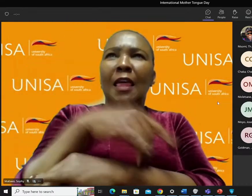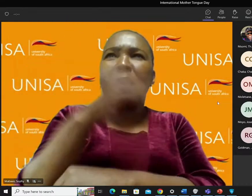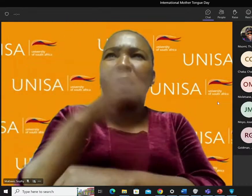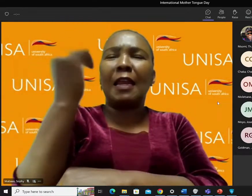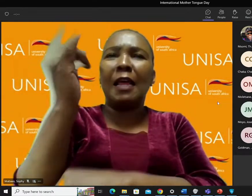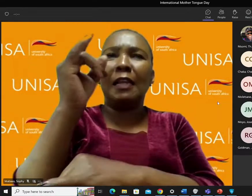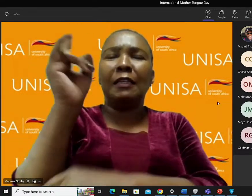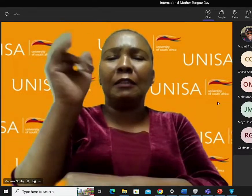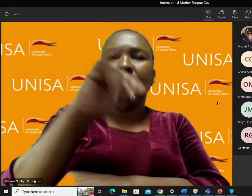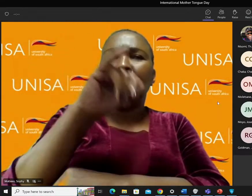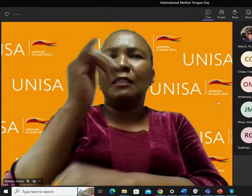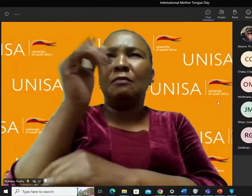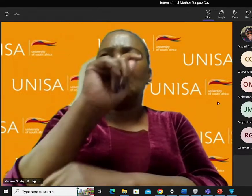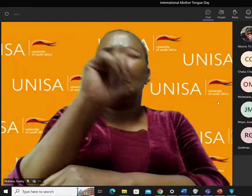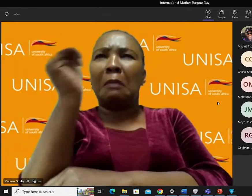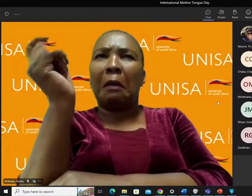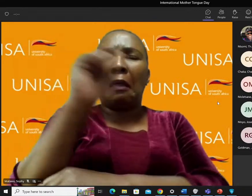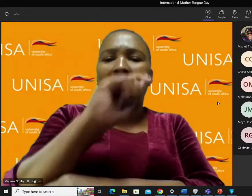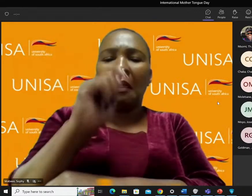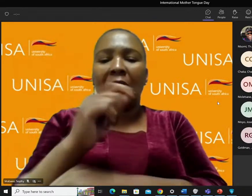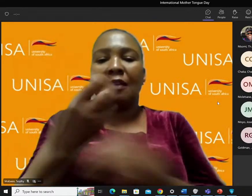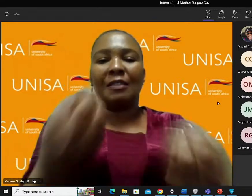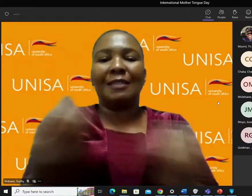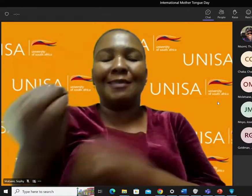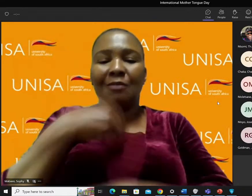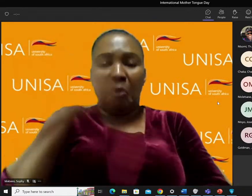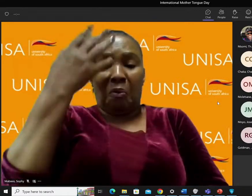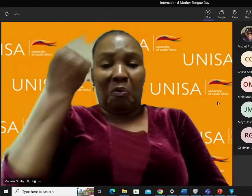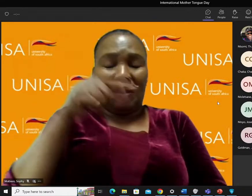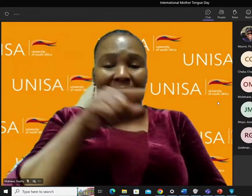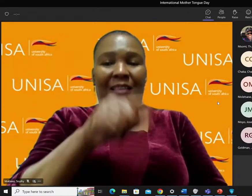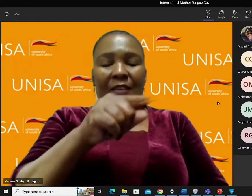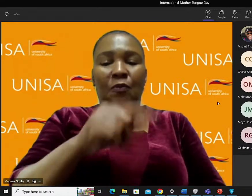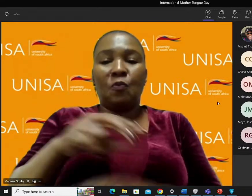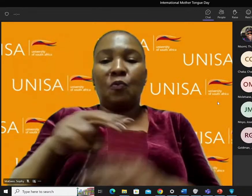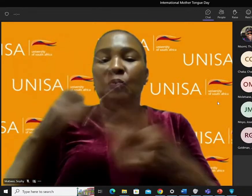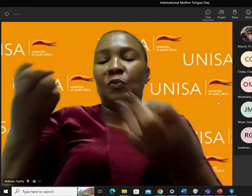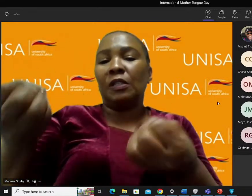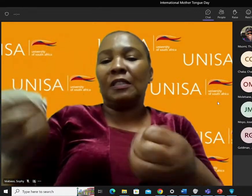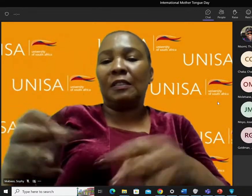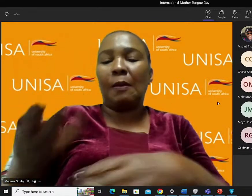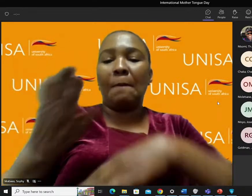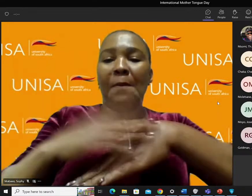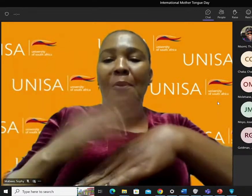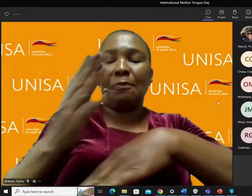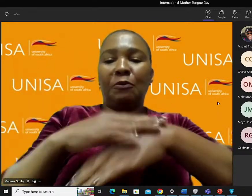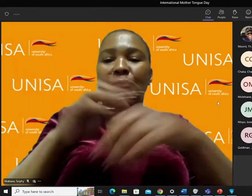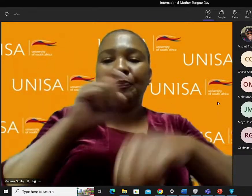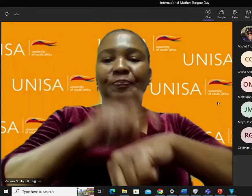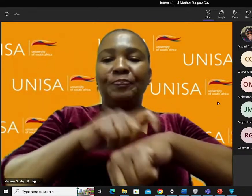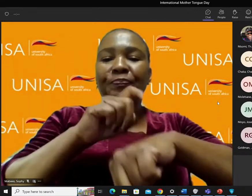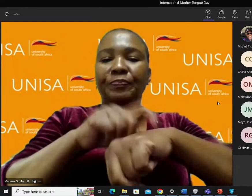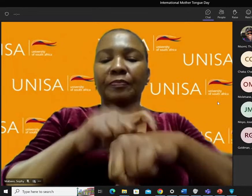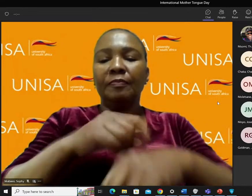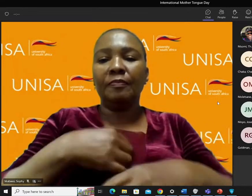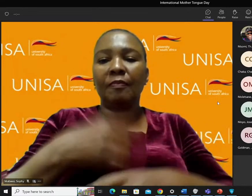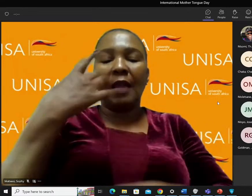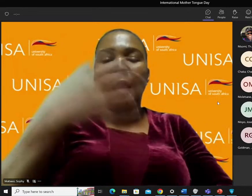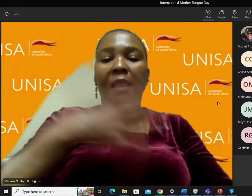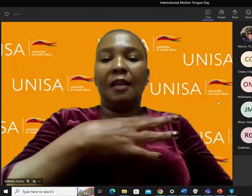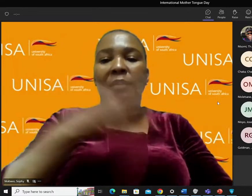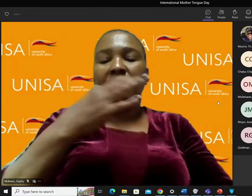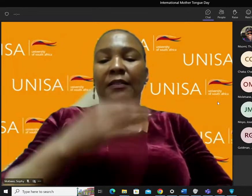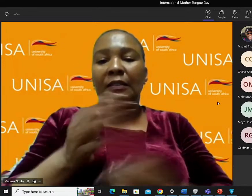So our kids don't know that right now. So without wasting more time, I would like to